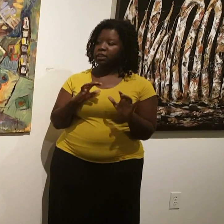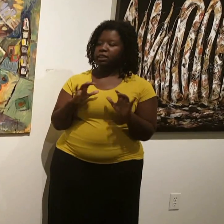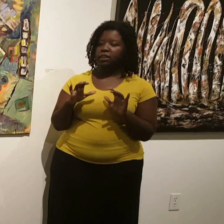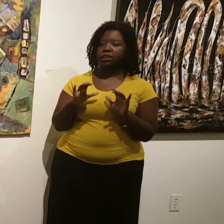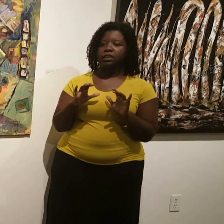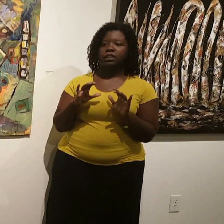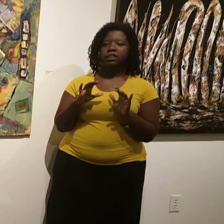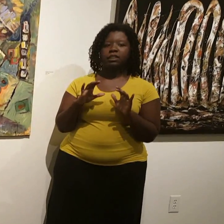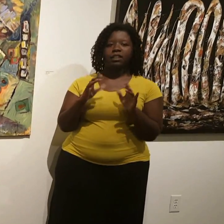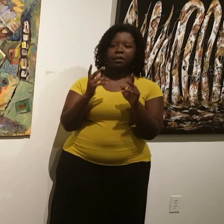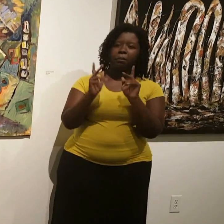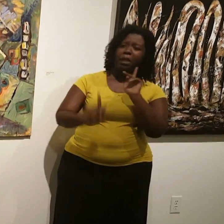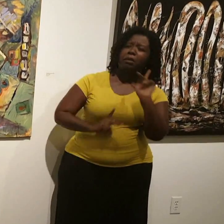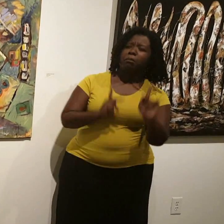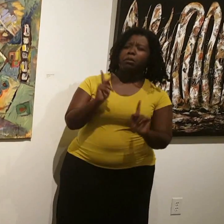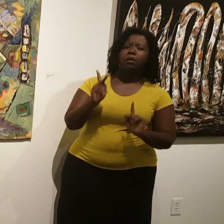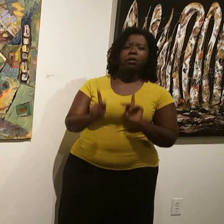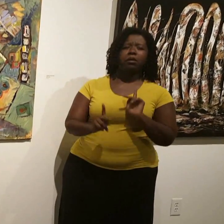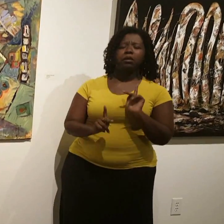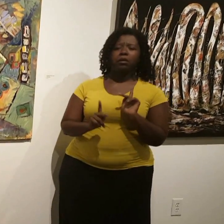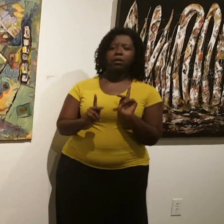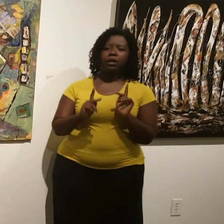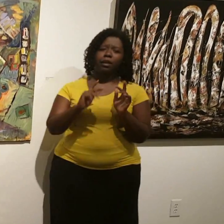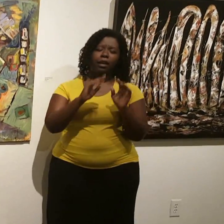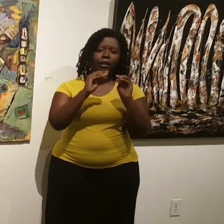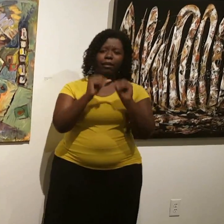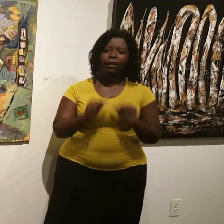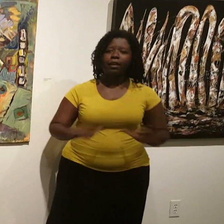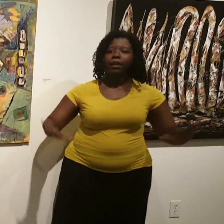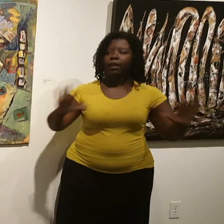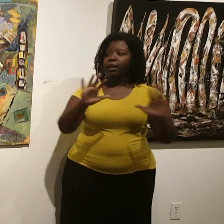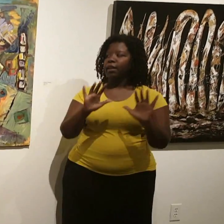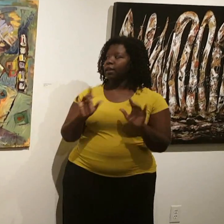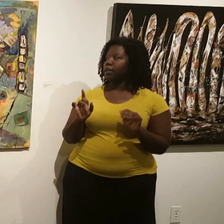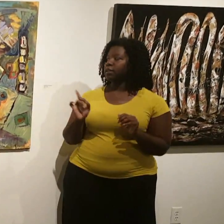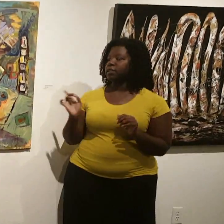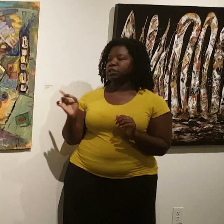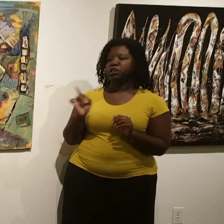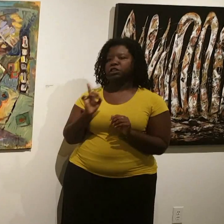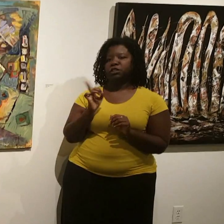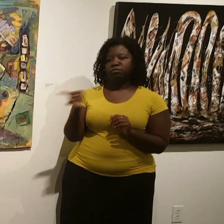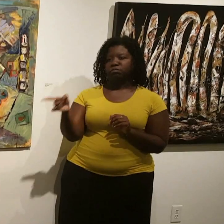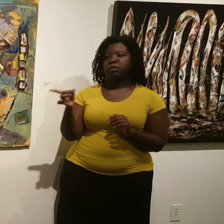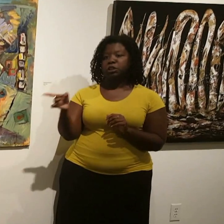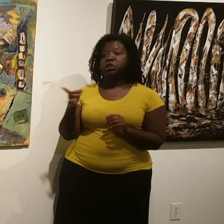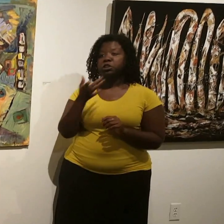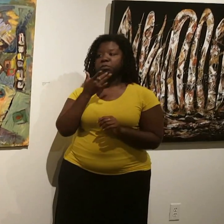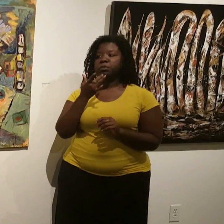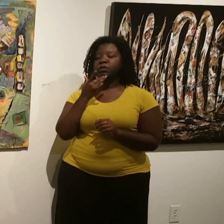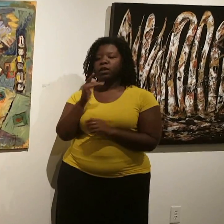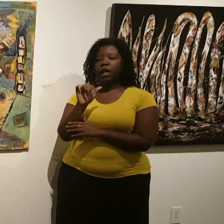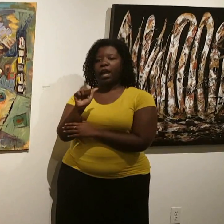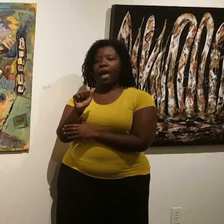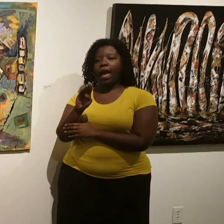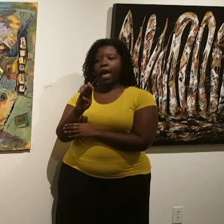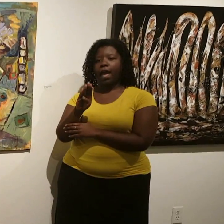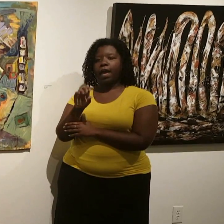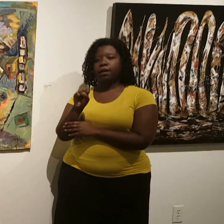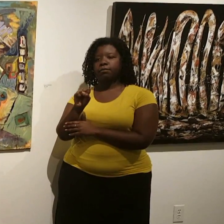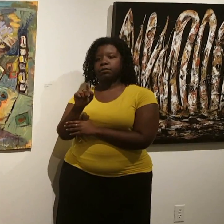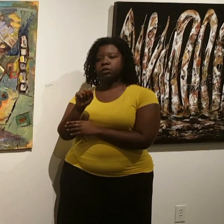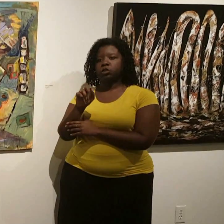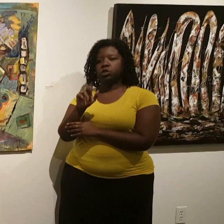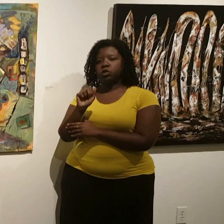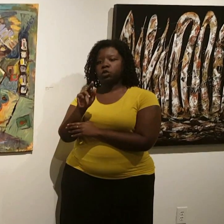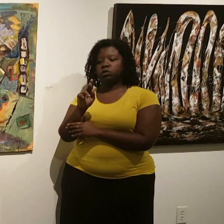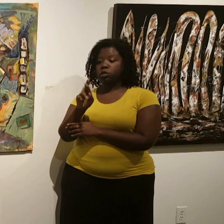and everything, but I got inspired into abstracts. There was a young girl, she's no longer with us,